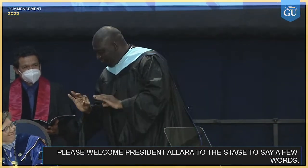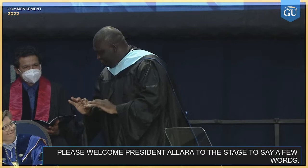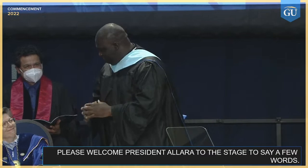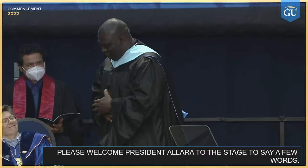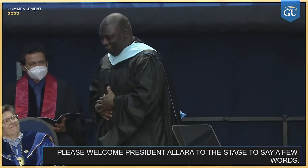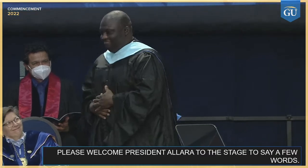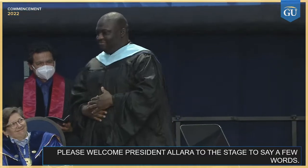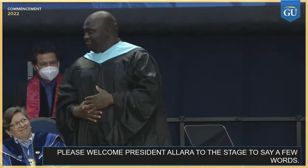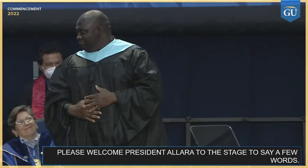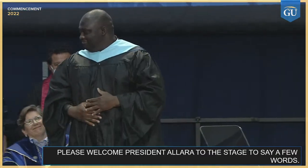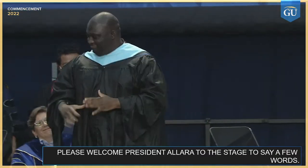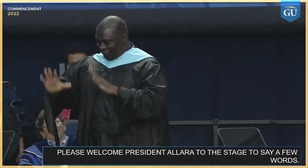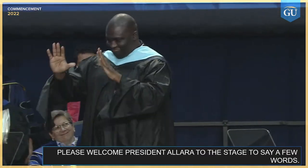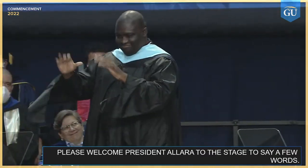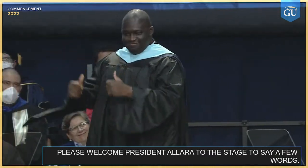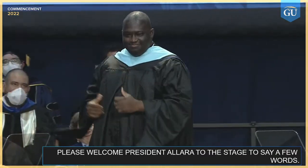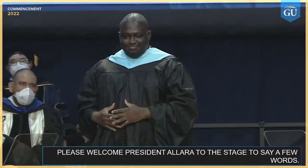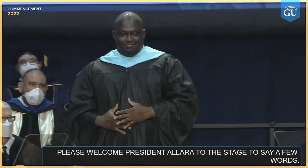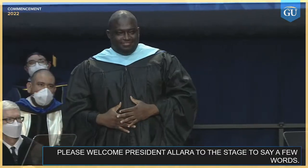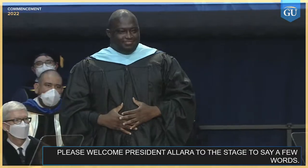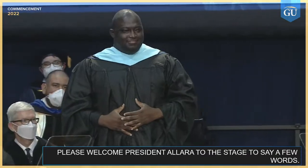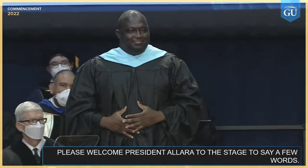Thank you, President Cordano.